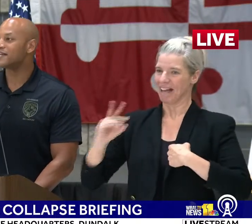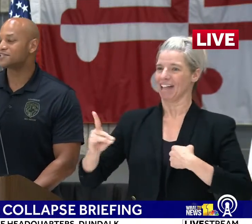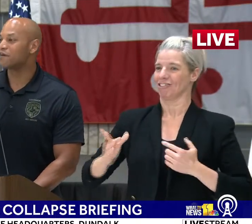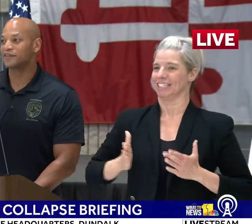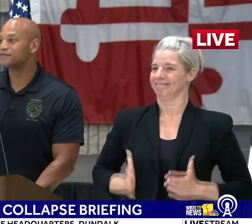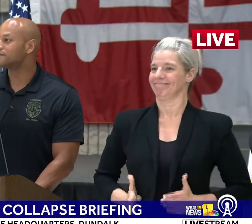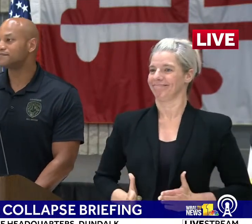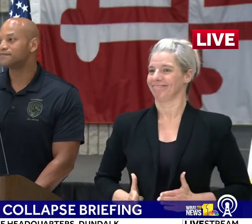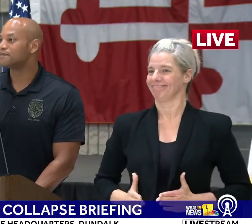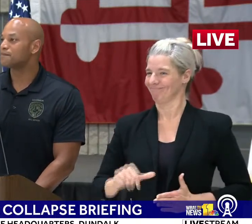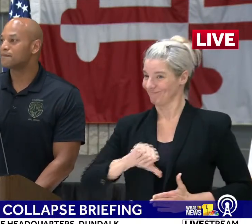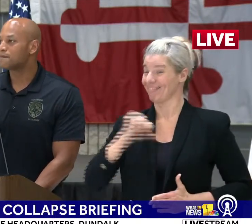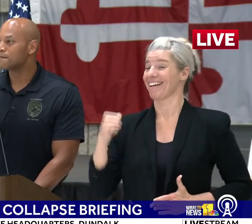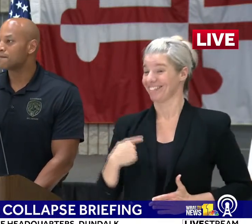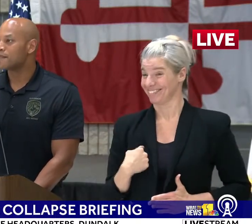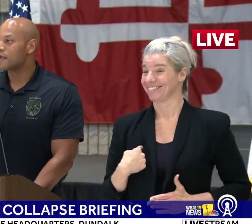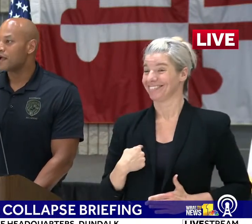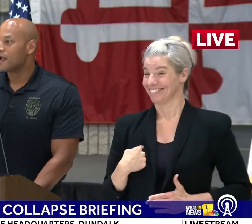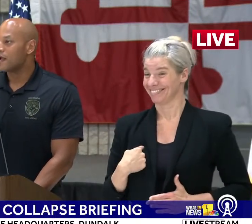so proud to be this state's governor.